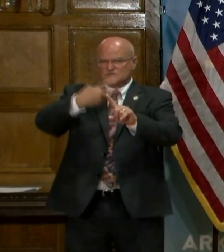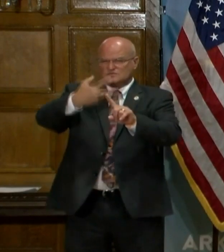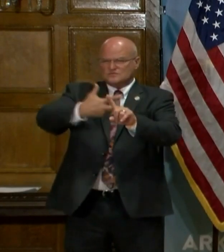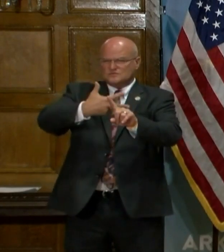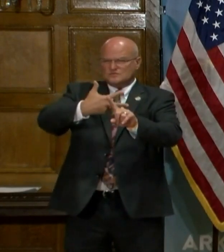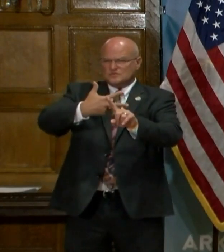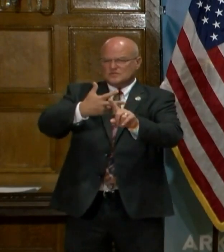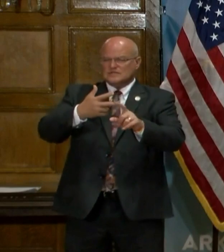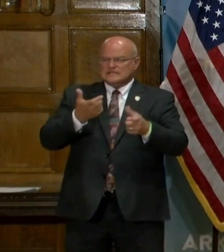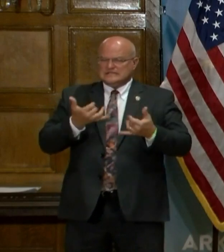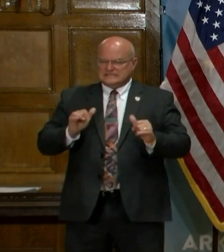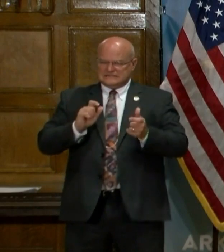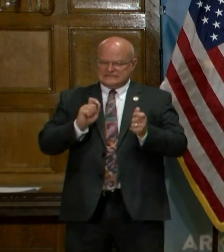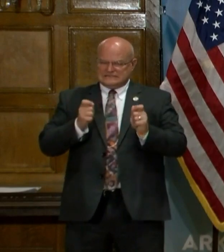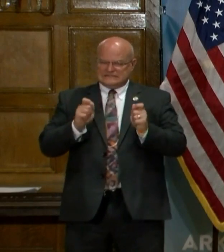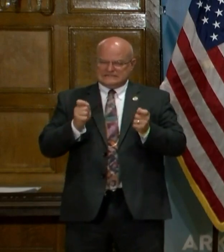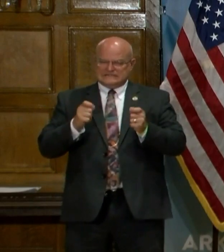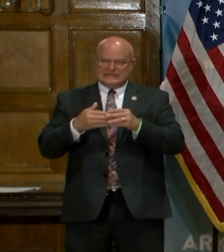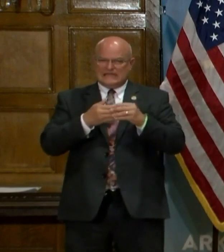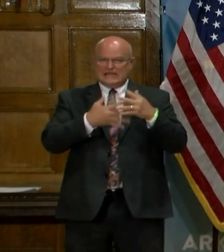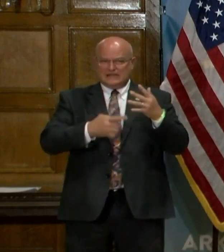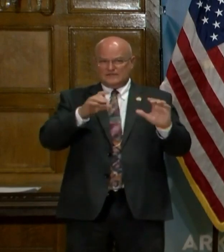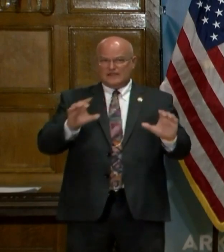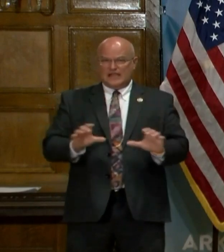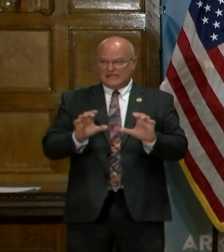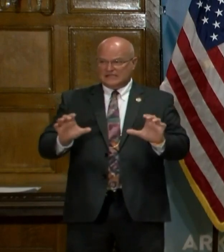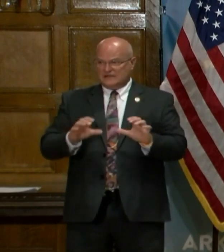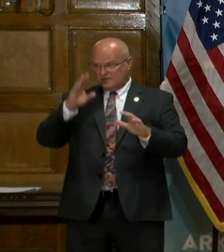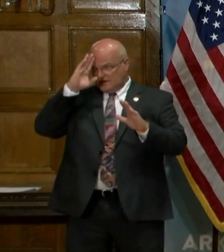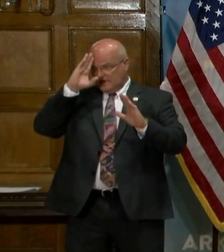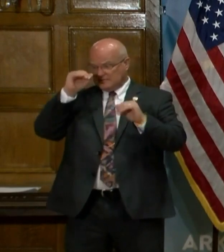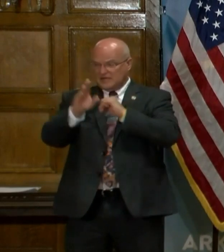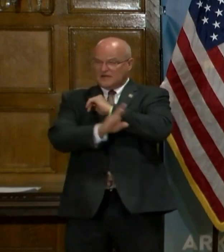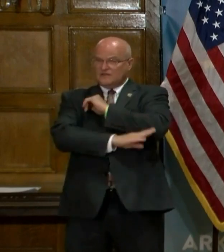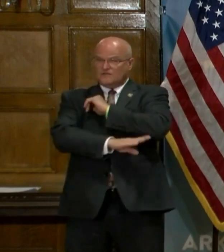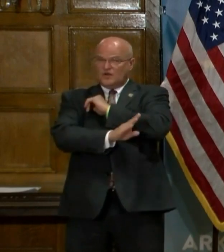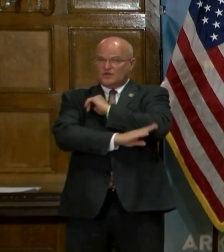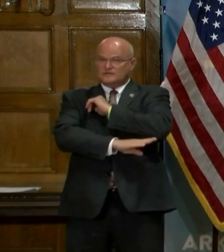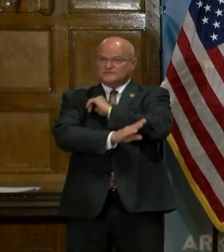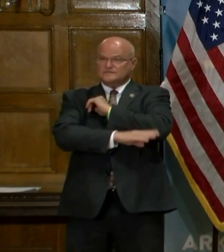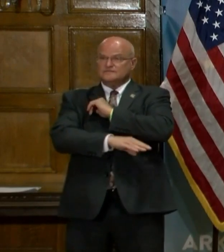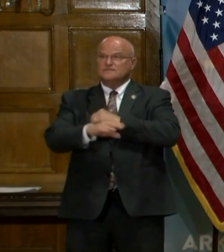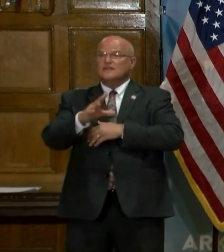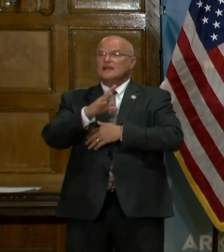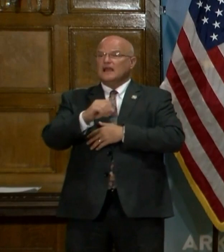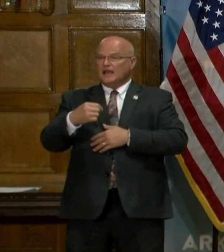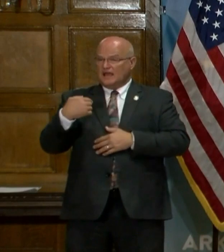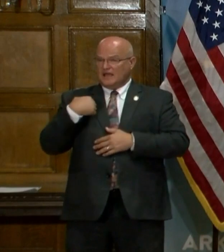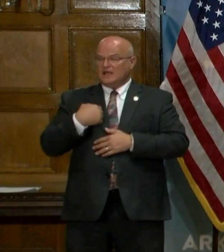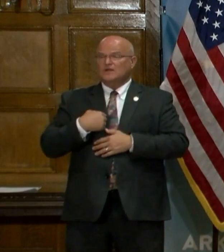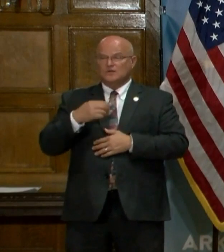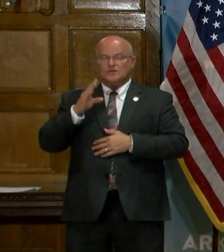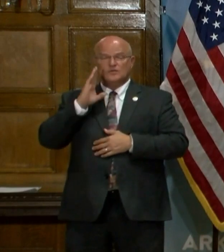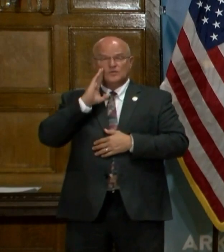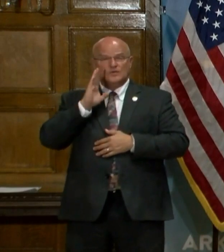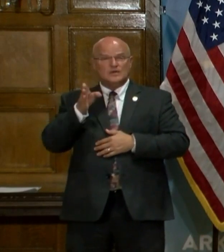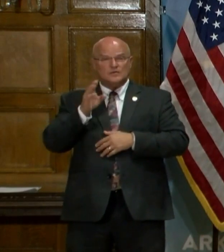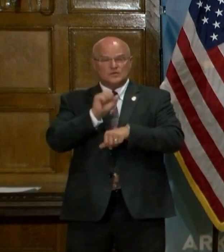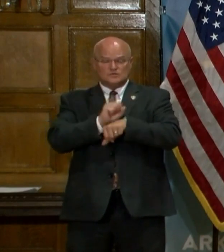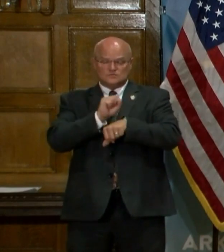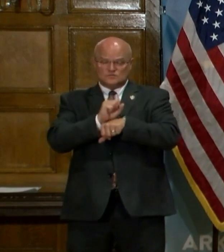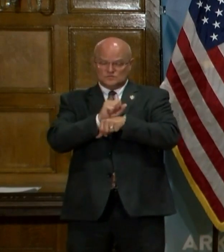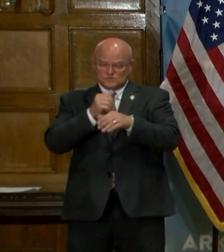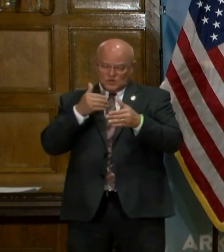We're still refining some of the guidelines for some of the activities that we expect in the fall. And we're going to work